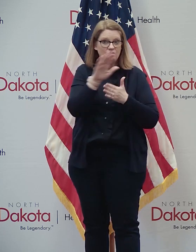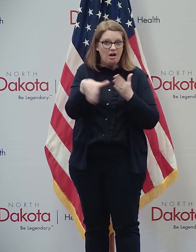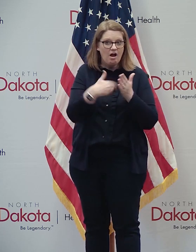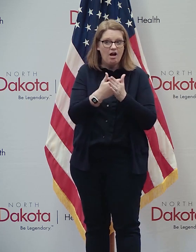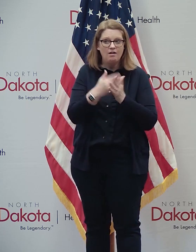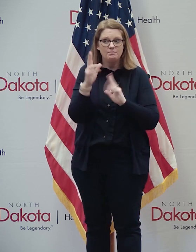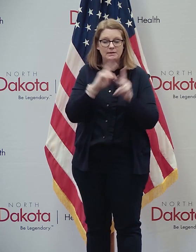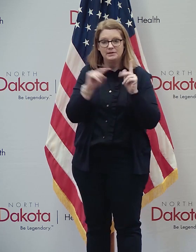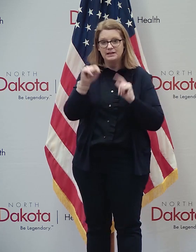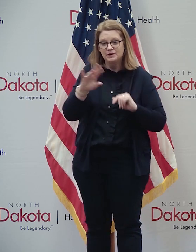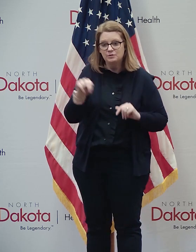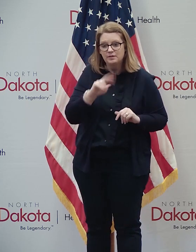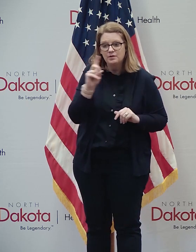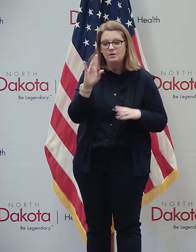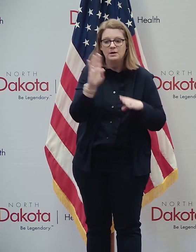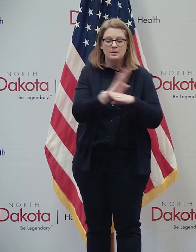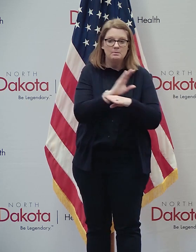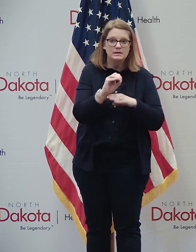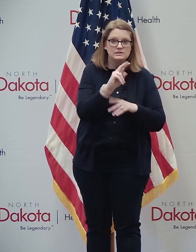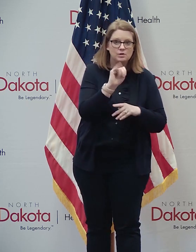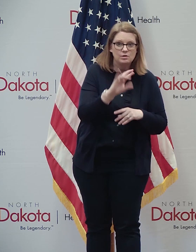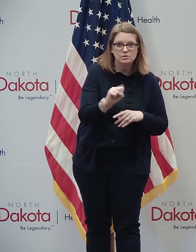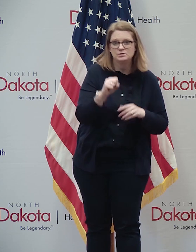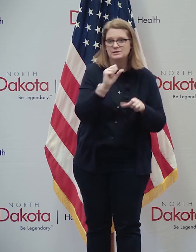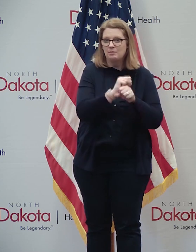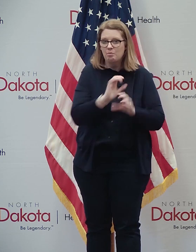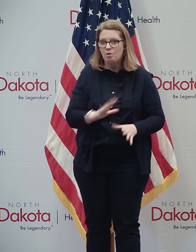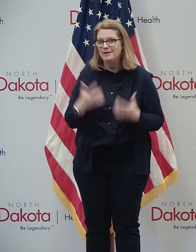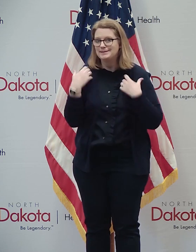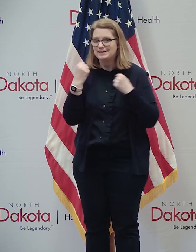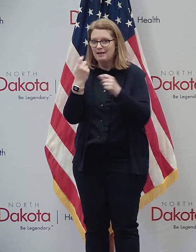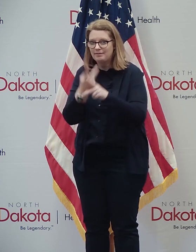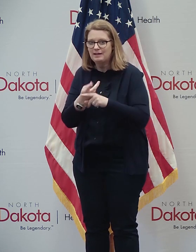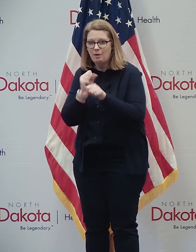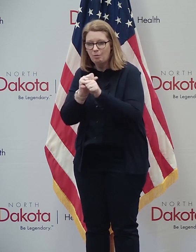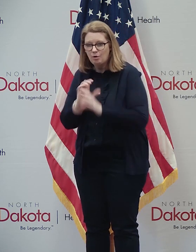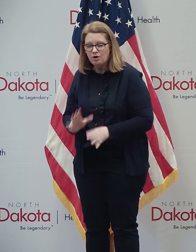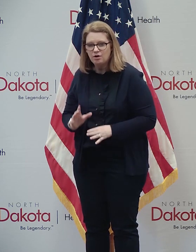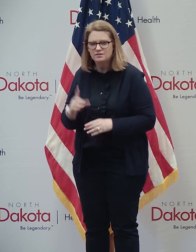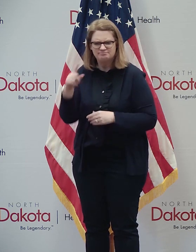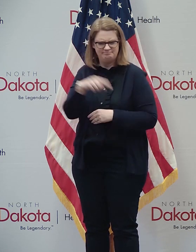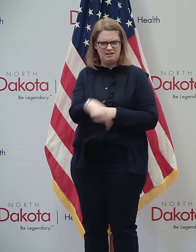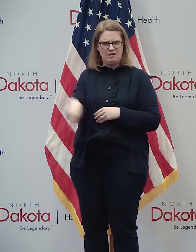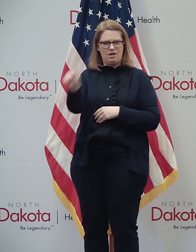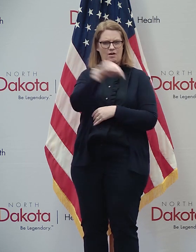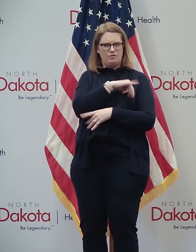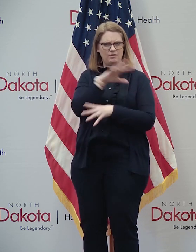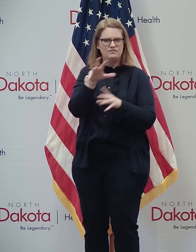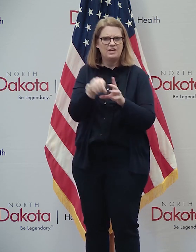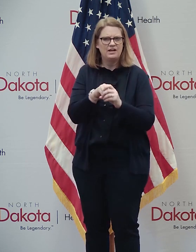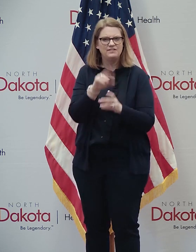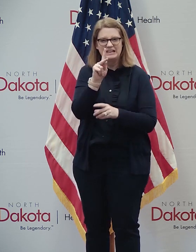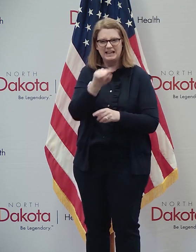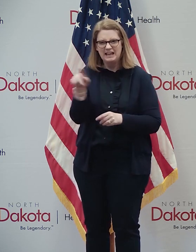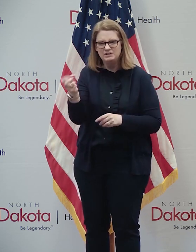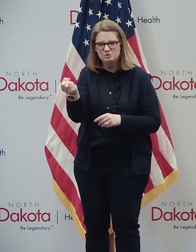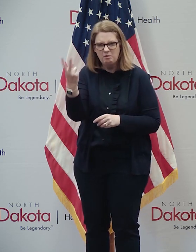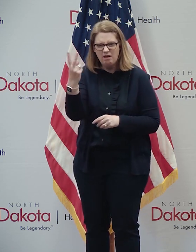owners, their employees, our healthcare workers, everybody involved in K-12 and